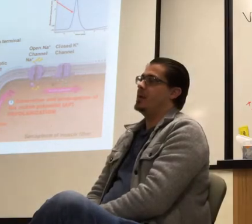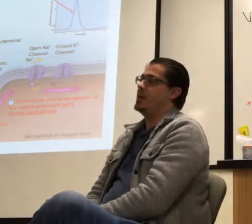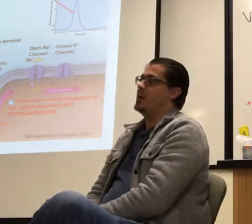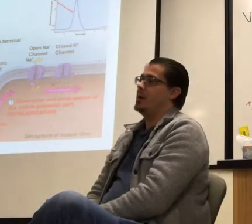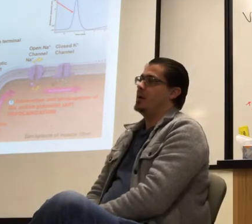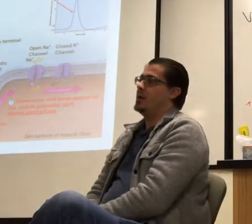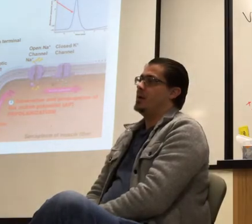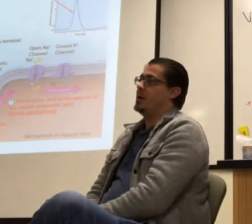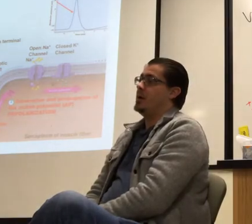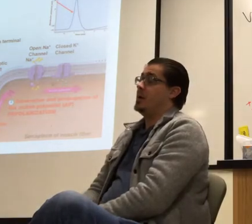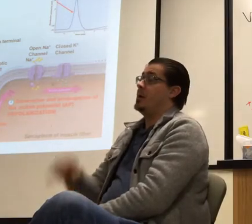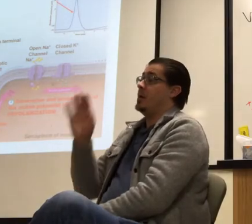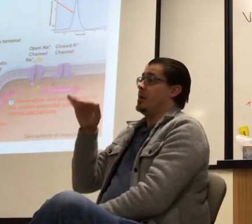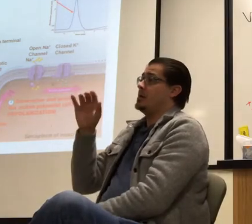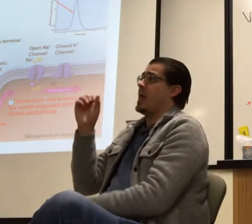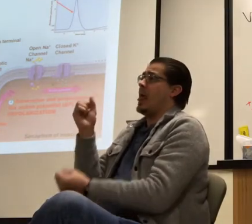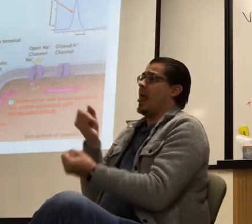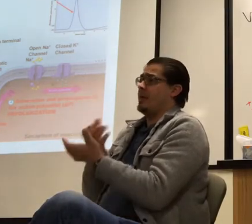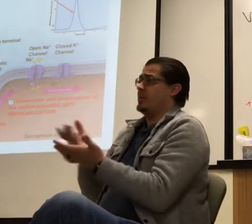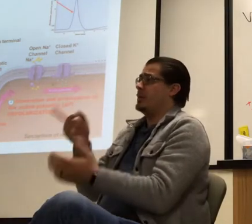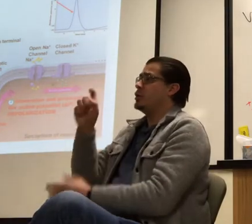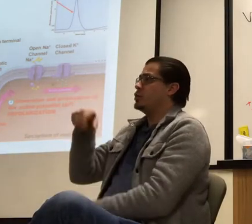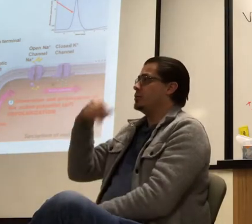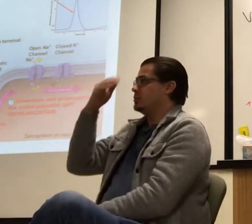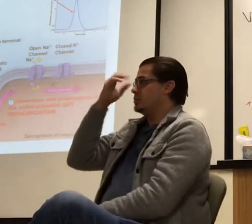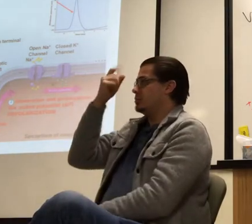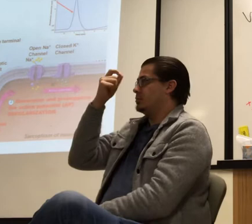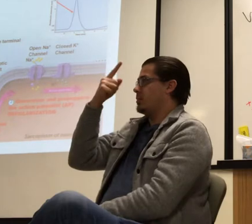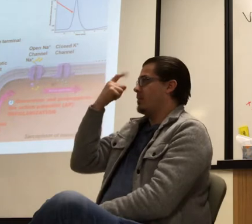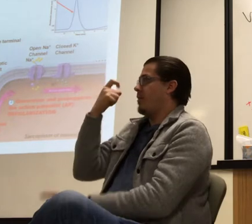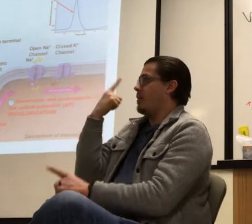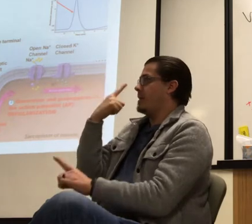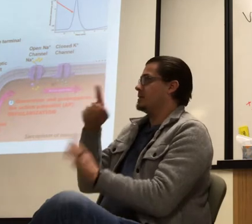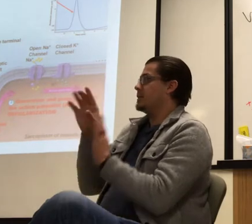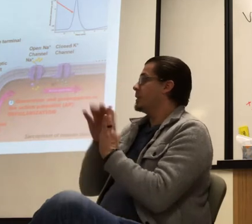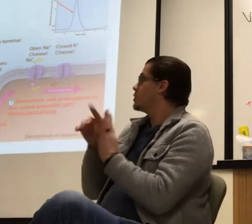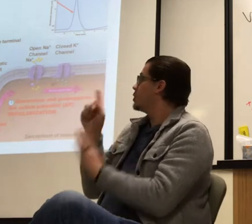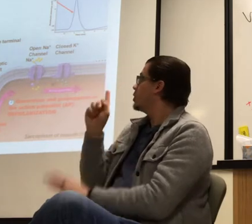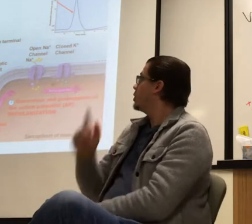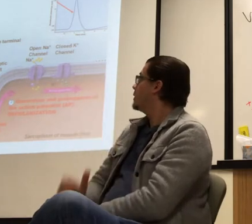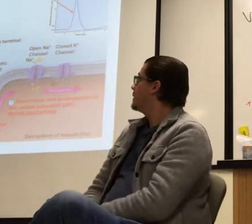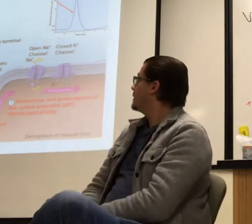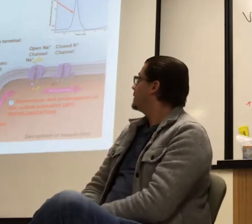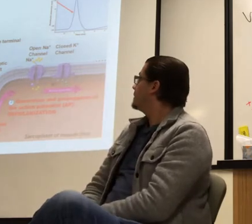So that's everything you're supposed to be seeing from this picture here.